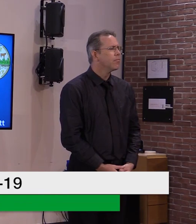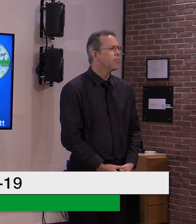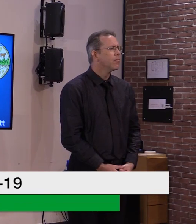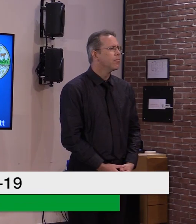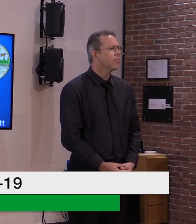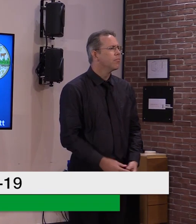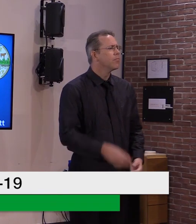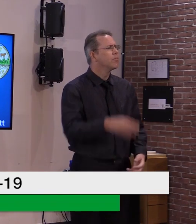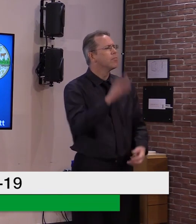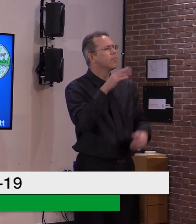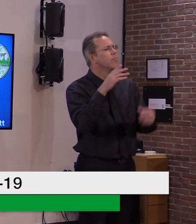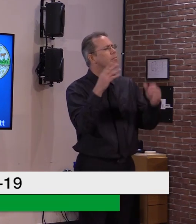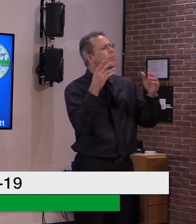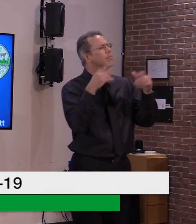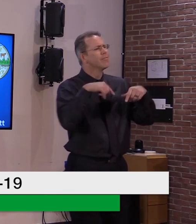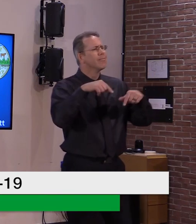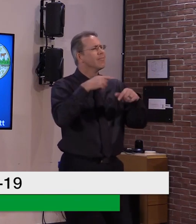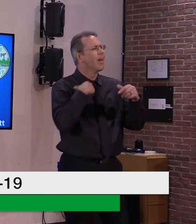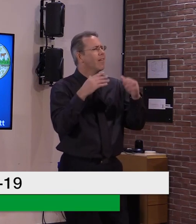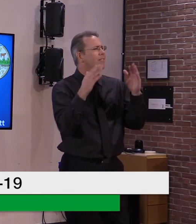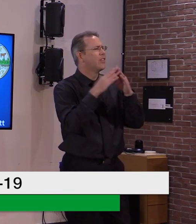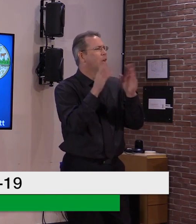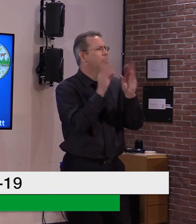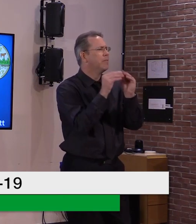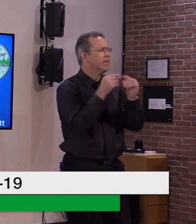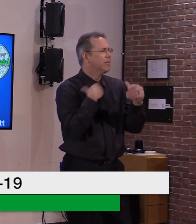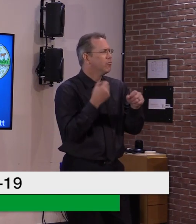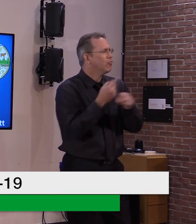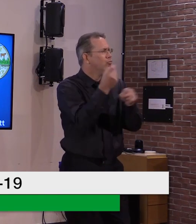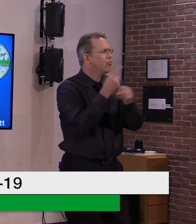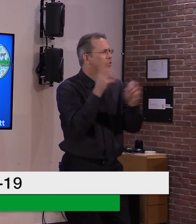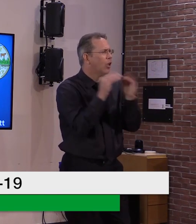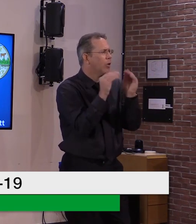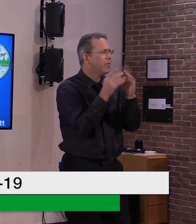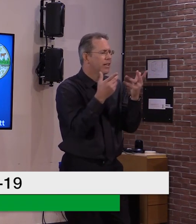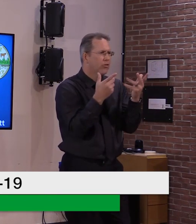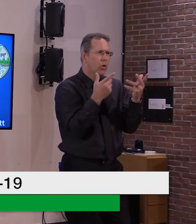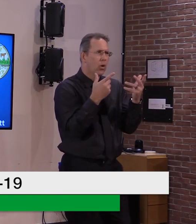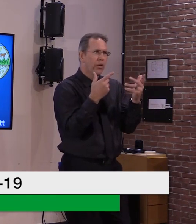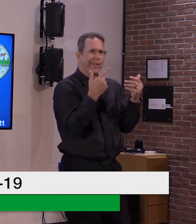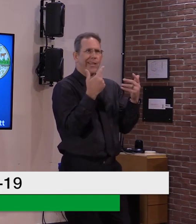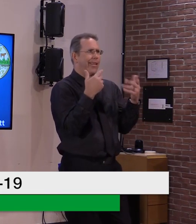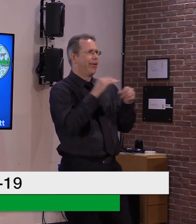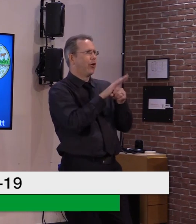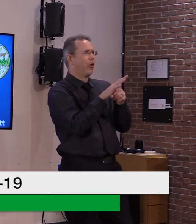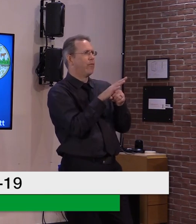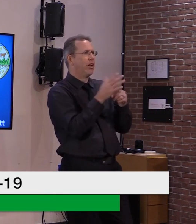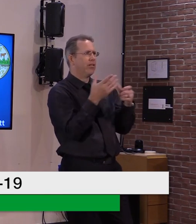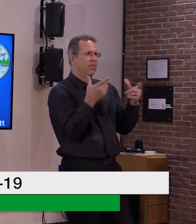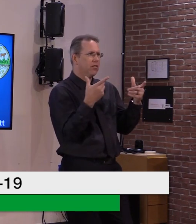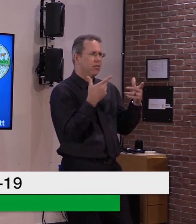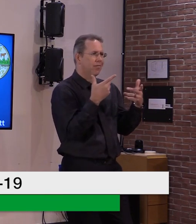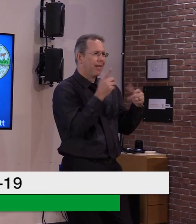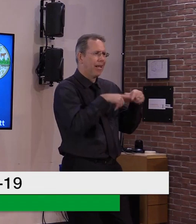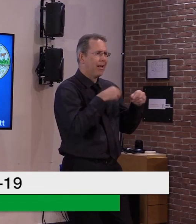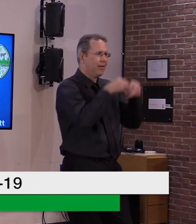remote or australian ballot the governor is there perhaps away because of the timing of this they need